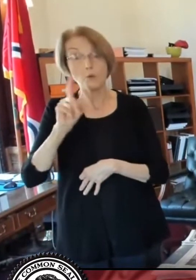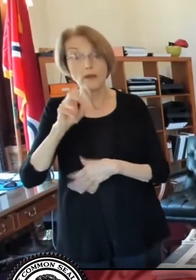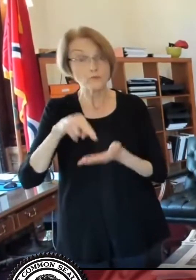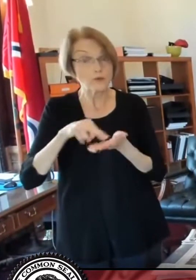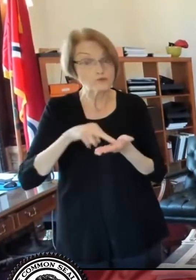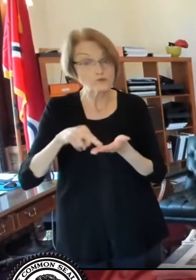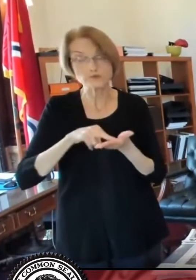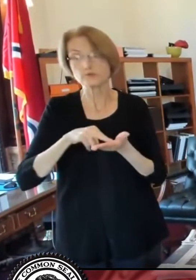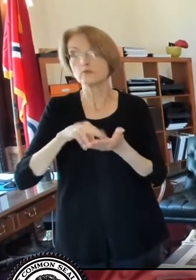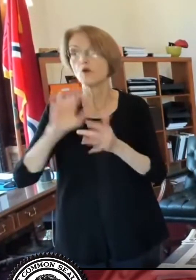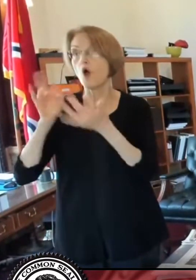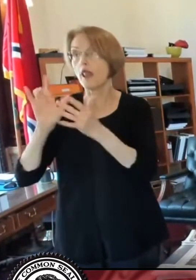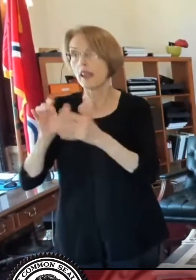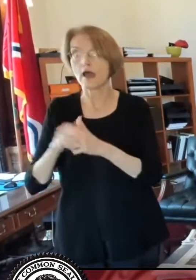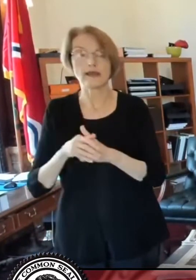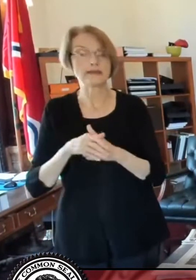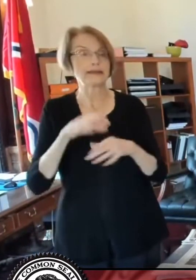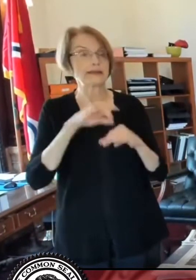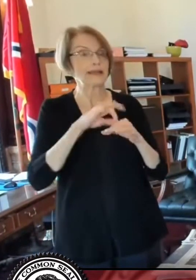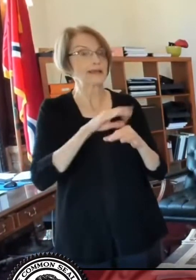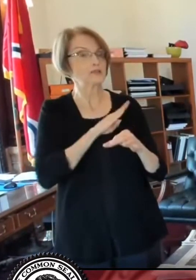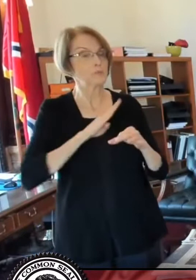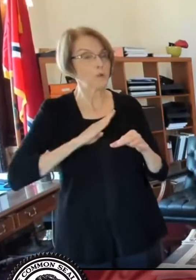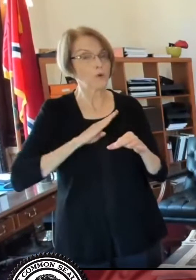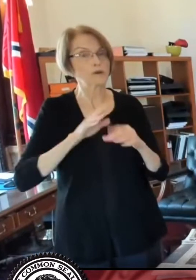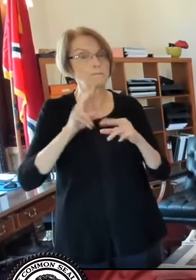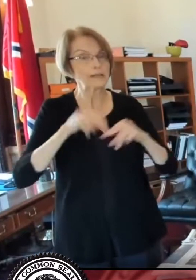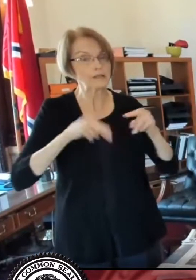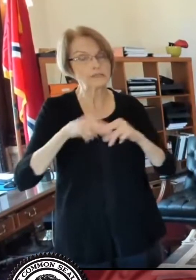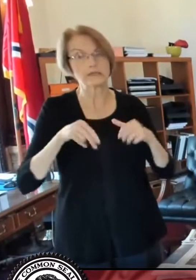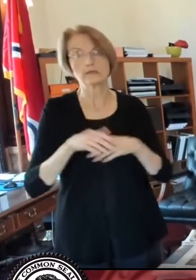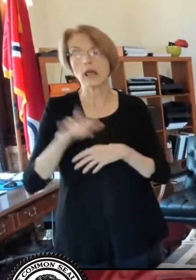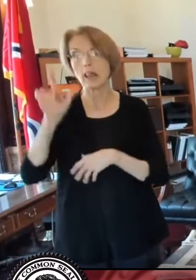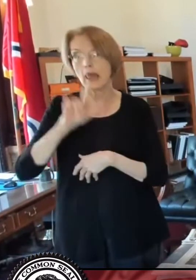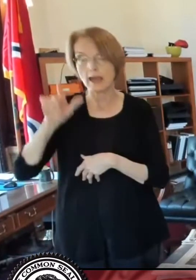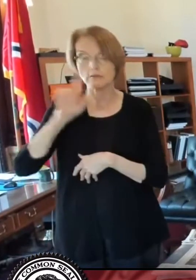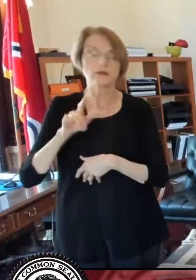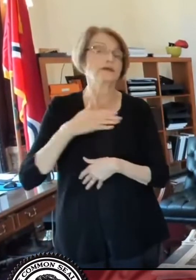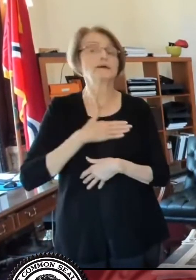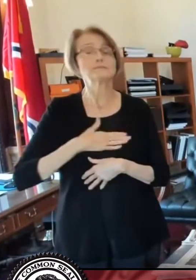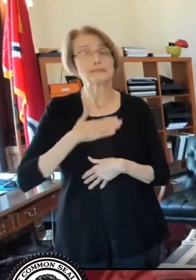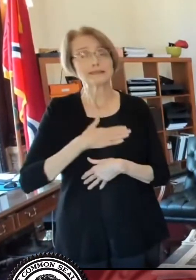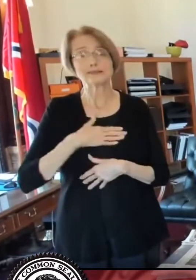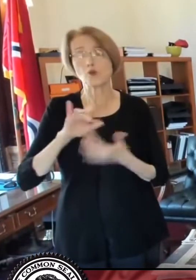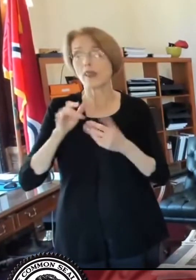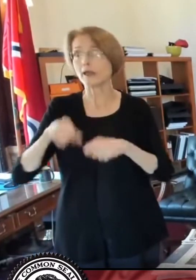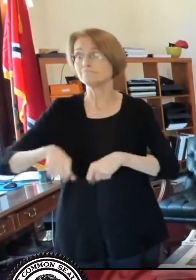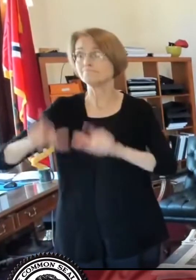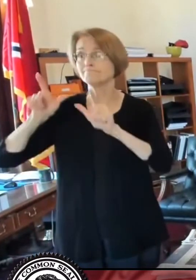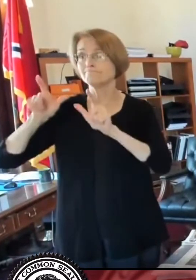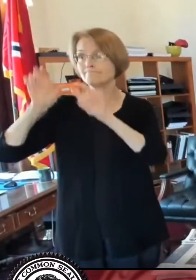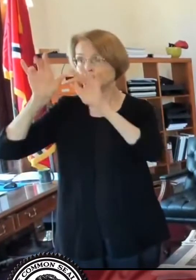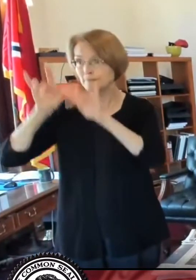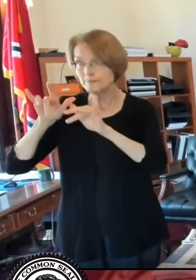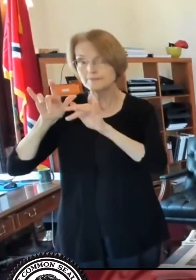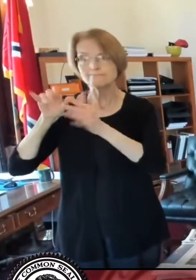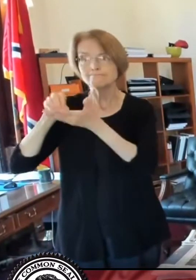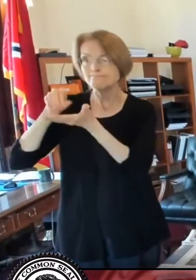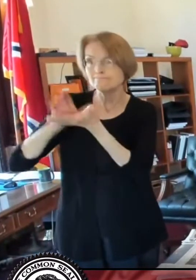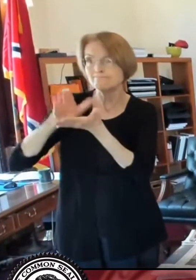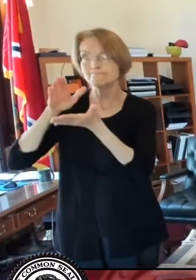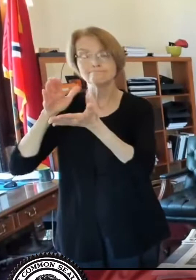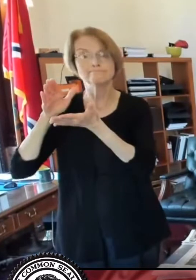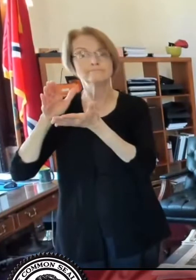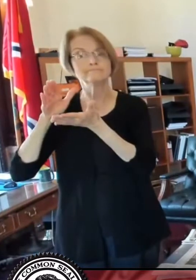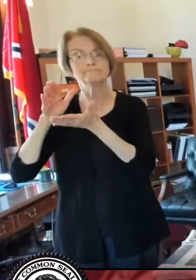board, go to the library, just go online, make sure you're registered to vote. Make sure that your vote is able to be counted on November the